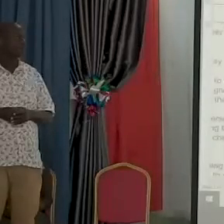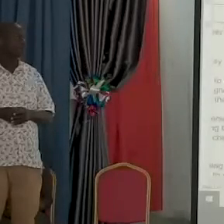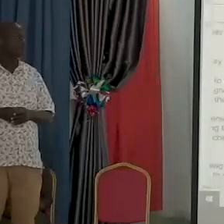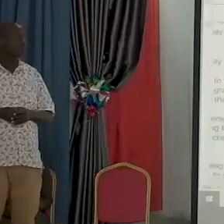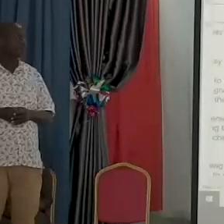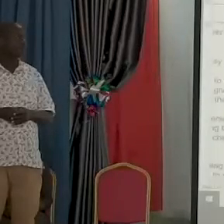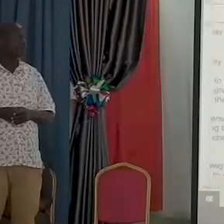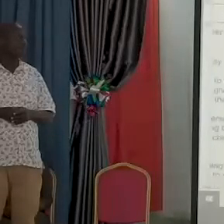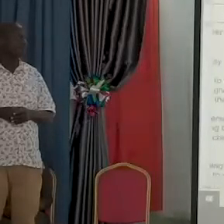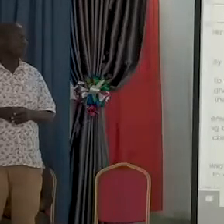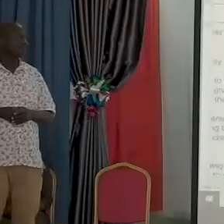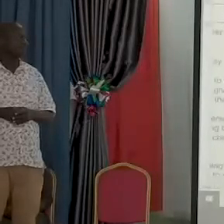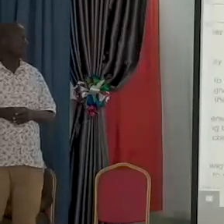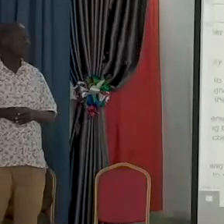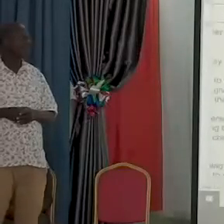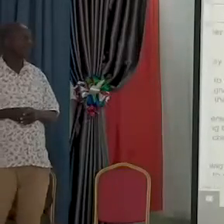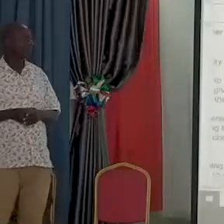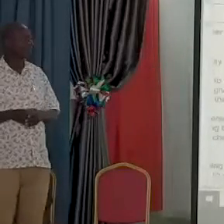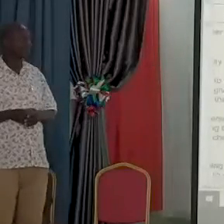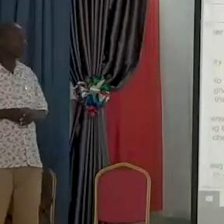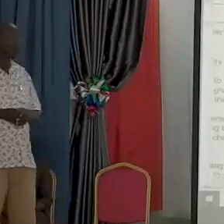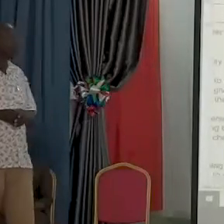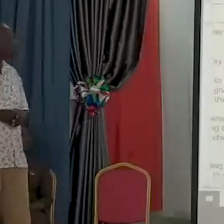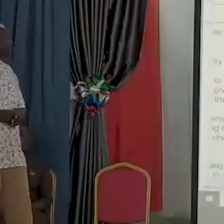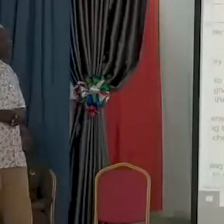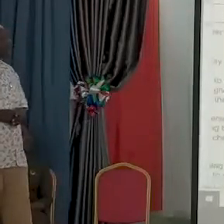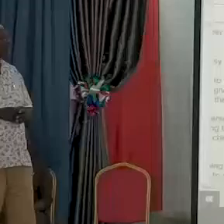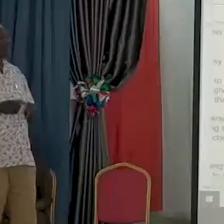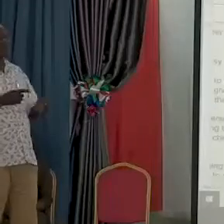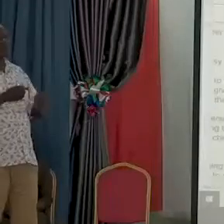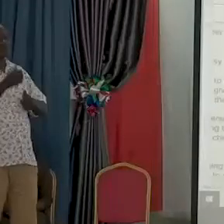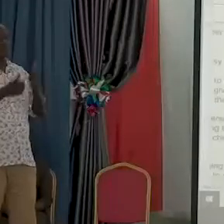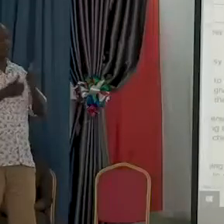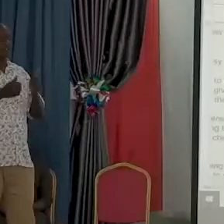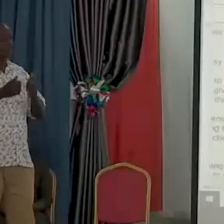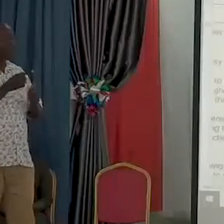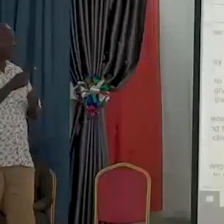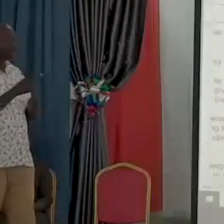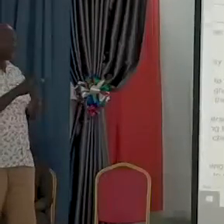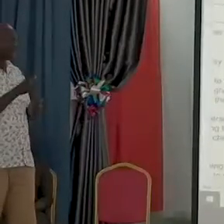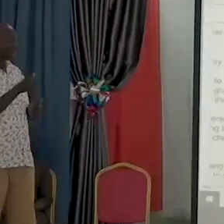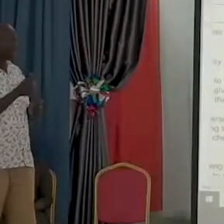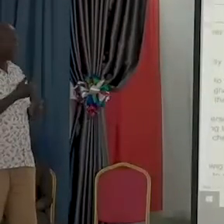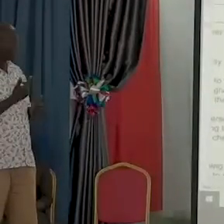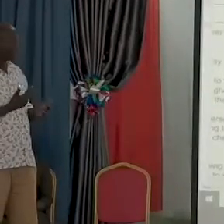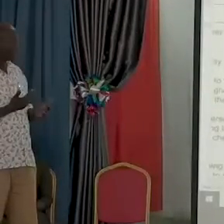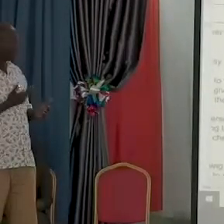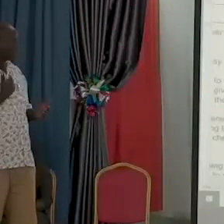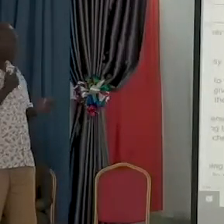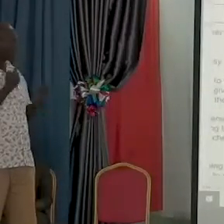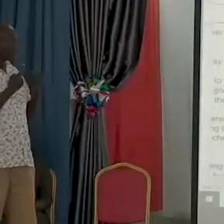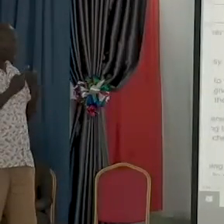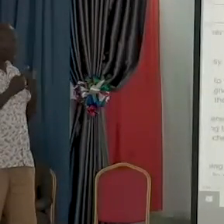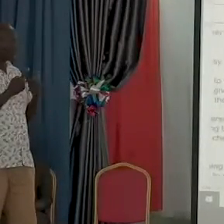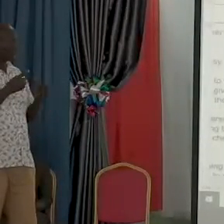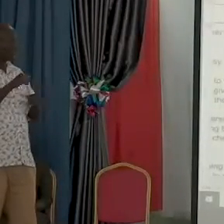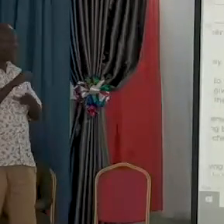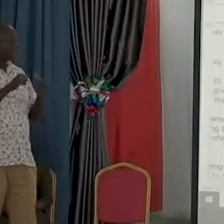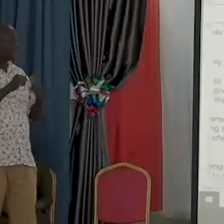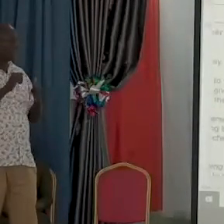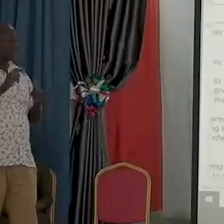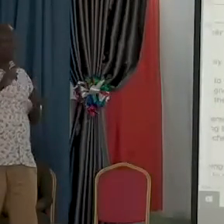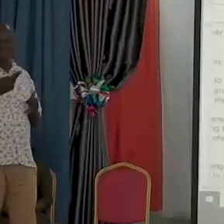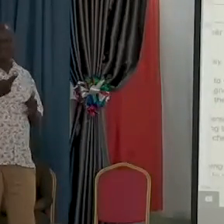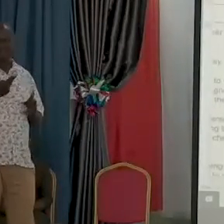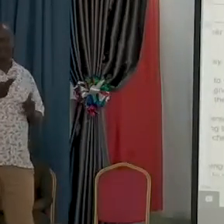7 minutes, okay. Which of these tasks in the next few minutes would you like to talk about next and brainstorm and dream